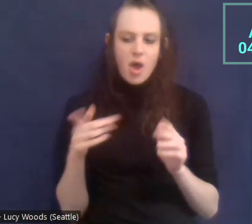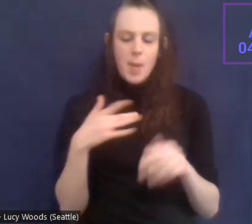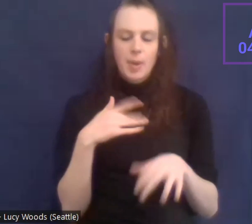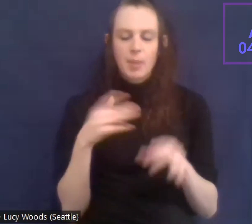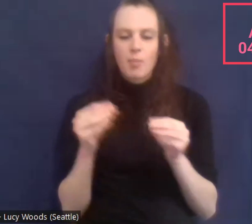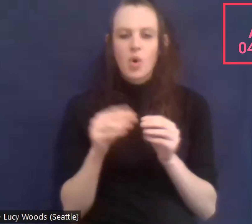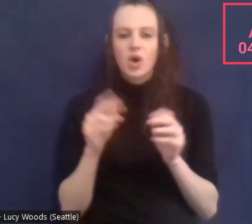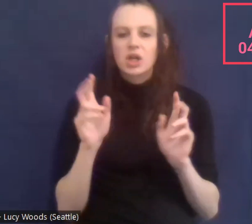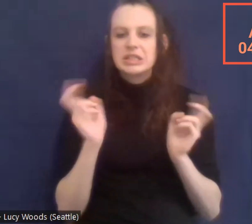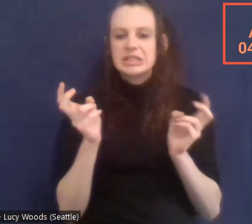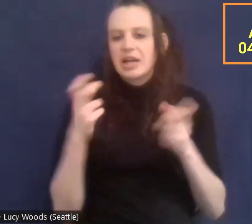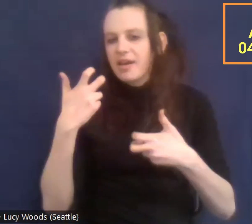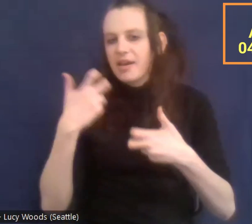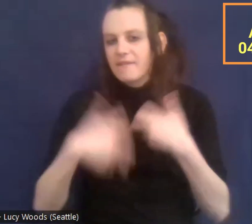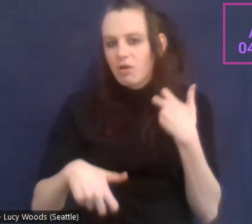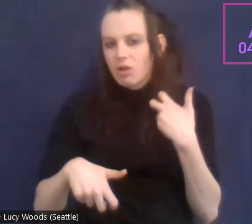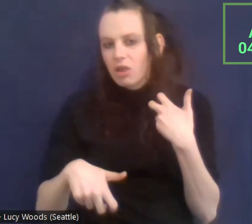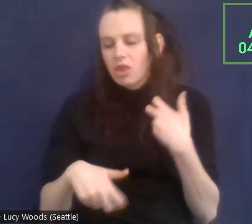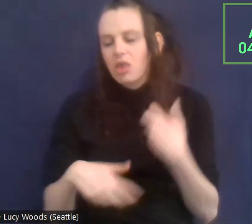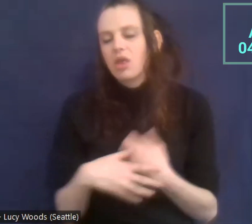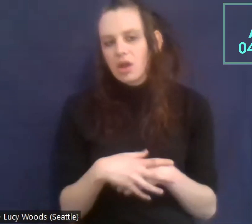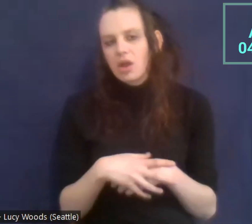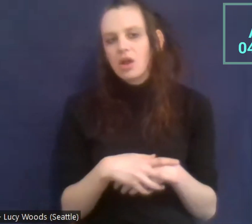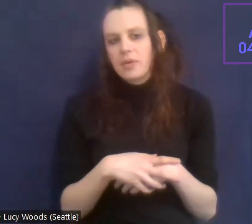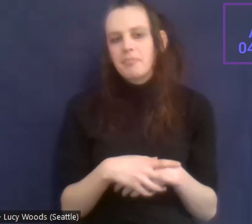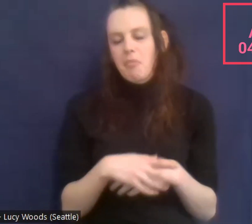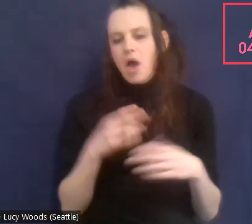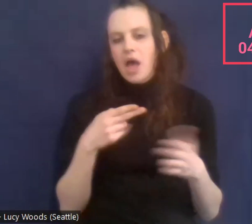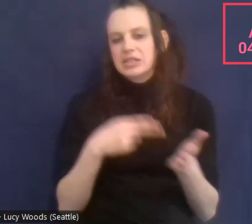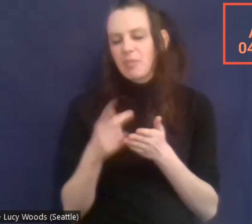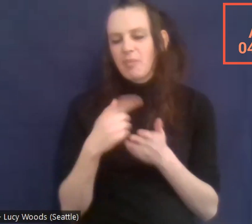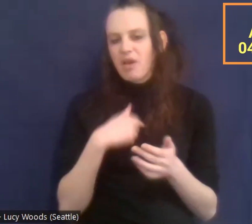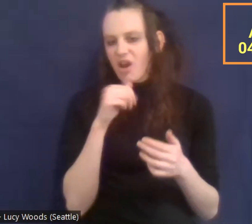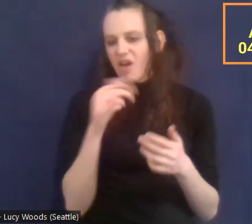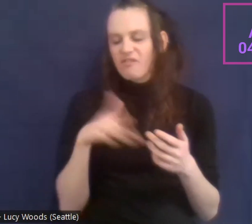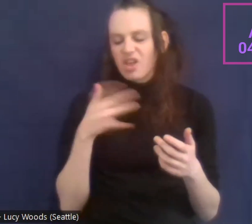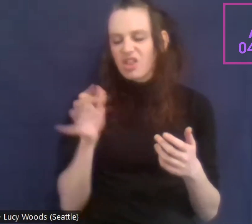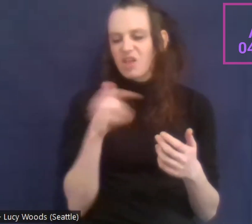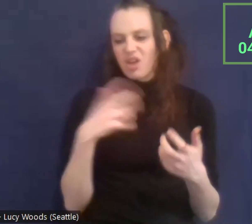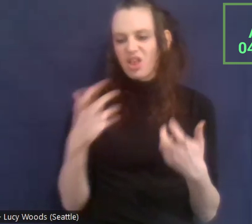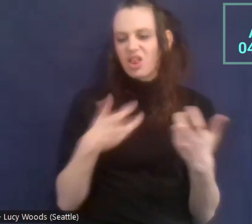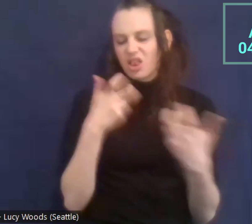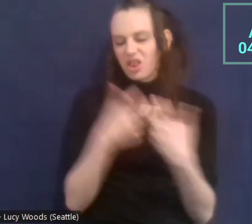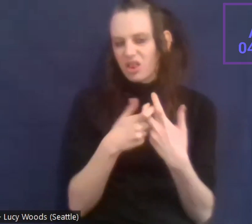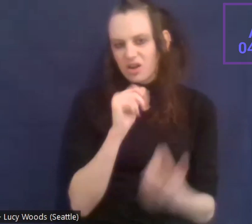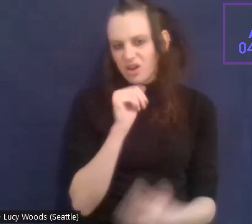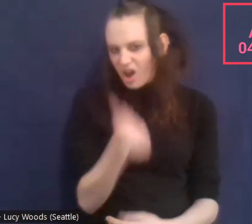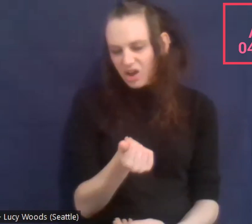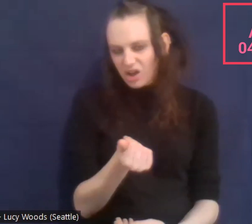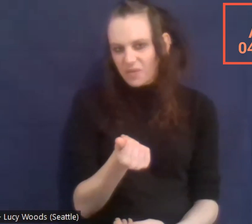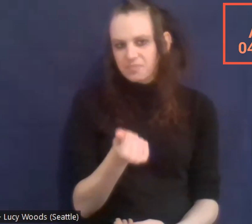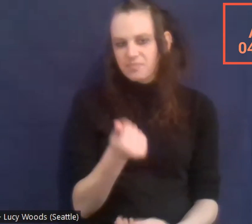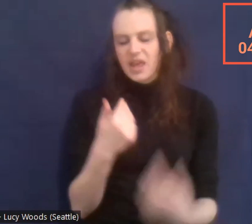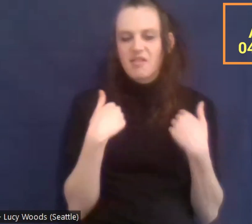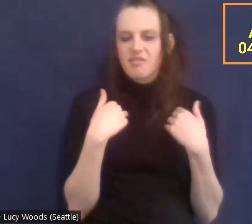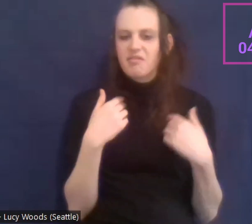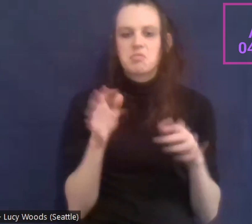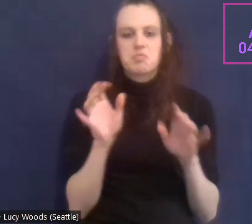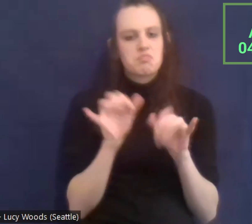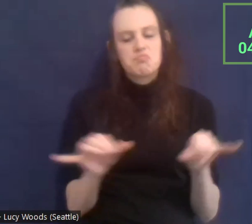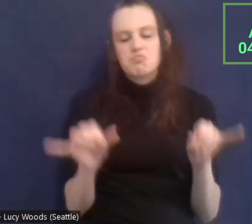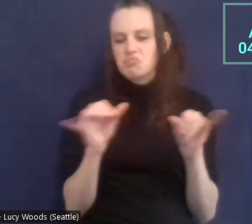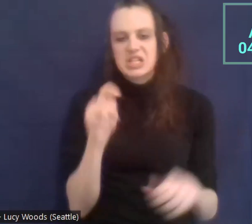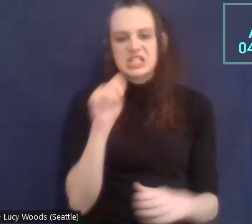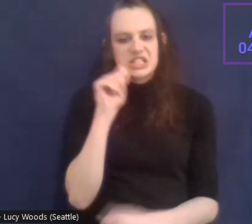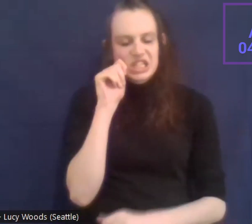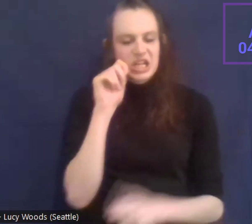and frankly, like I didn't really fit in, and like I would run into like teenage problems, you know, your typical ones.